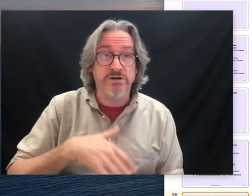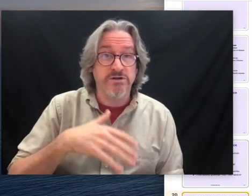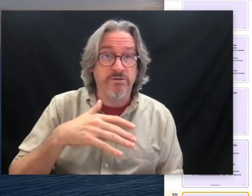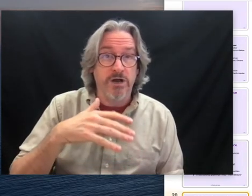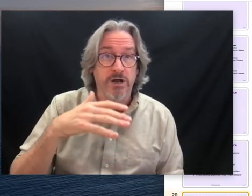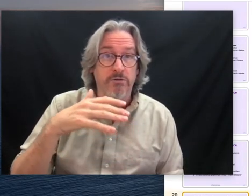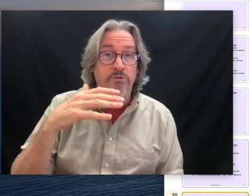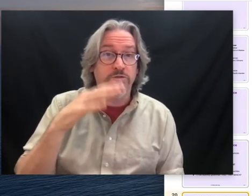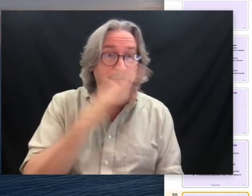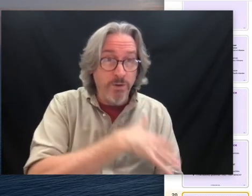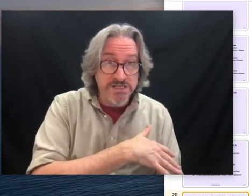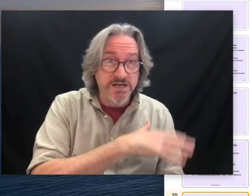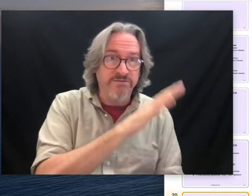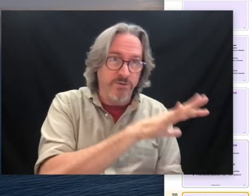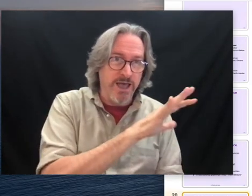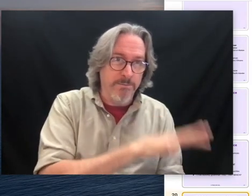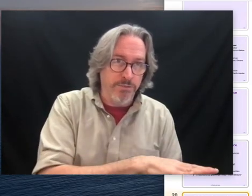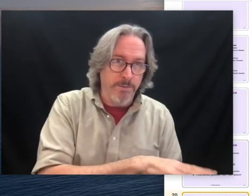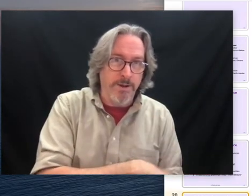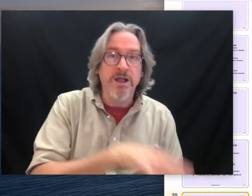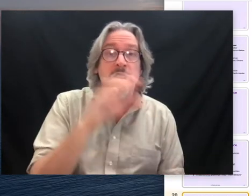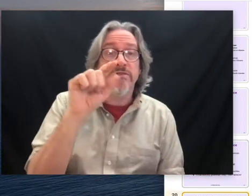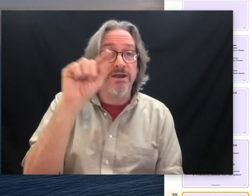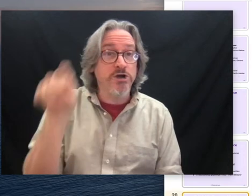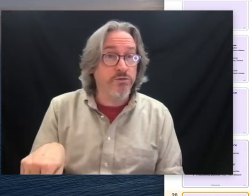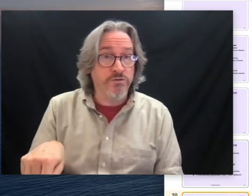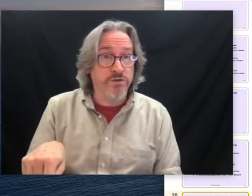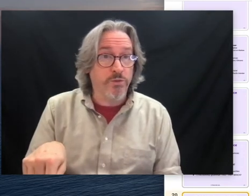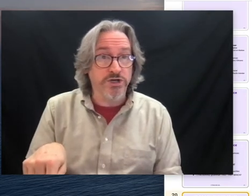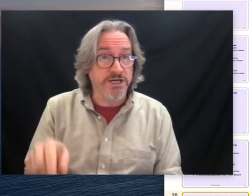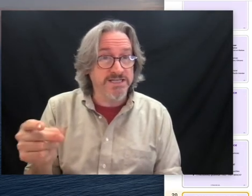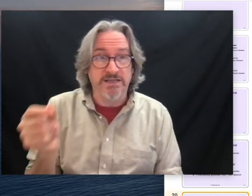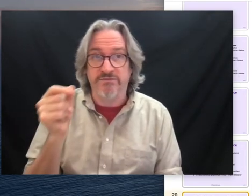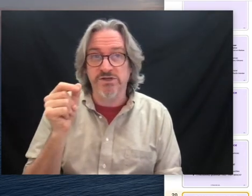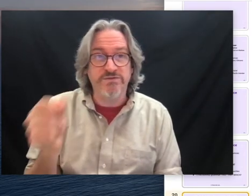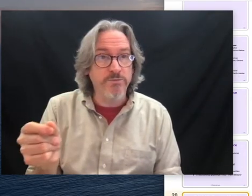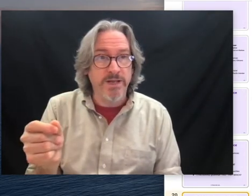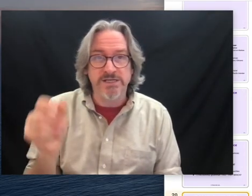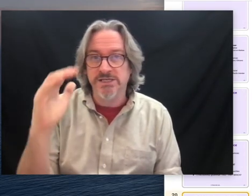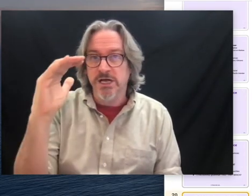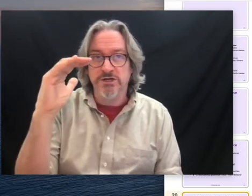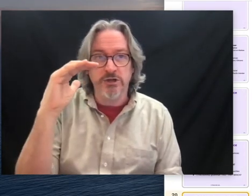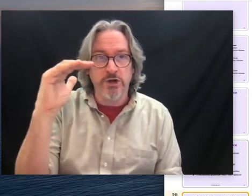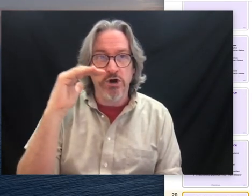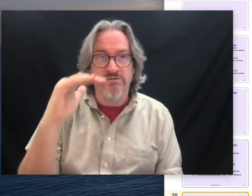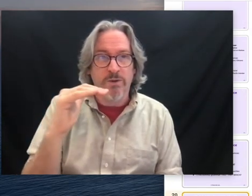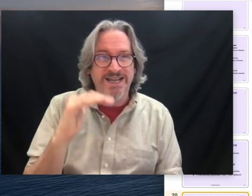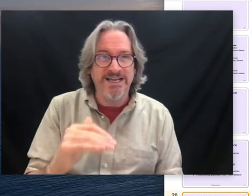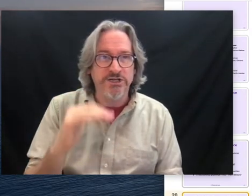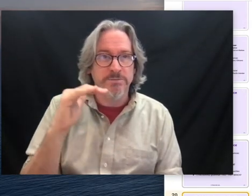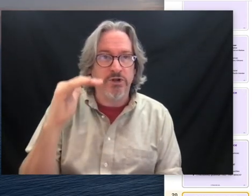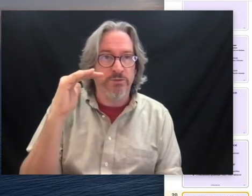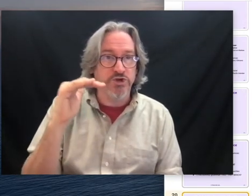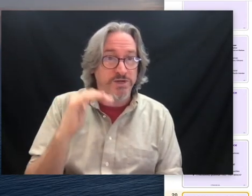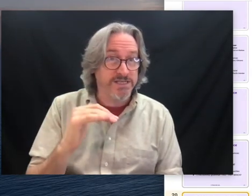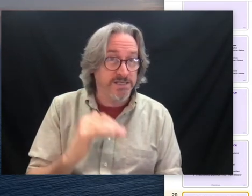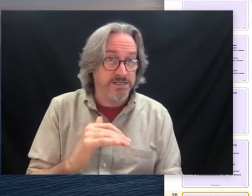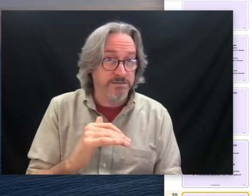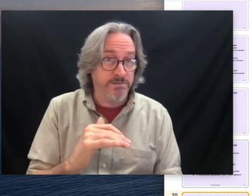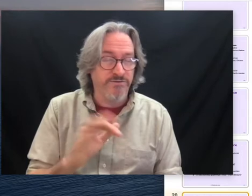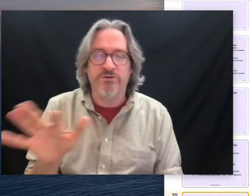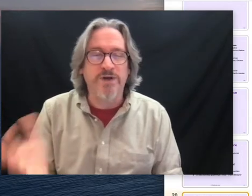first, review all the stuff, the vocab, blah, blah, blah. Then go through the worksheet and take the first few minutes to look over what each of the multiple